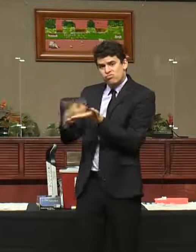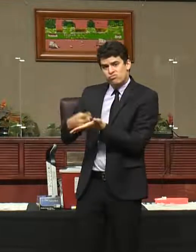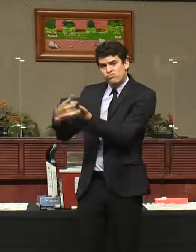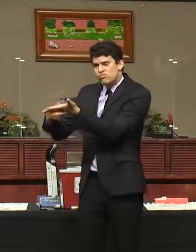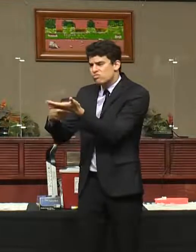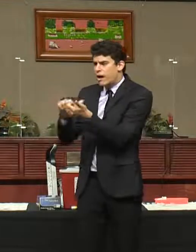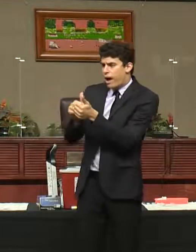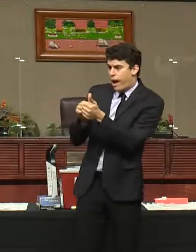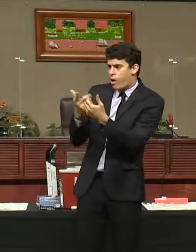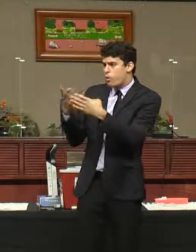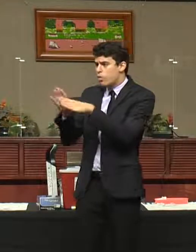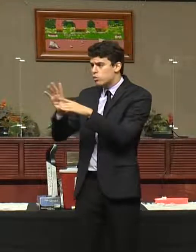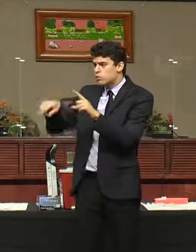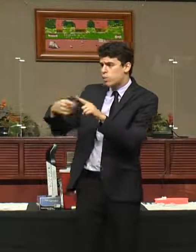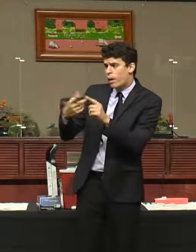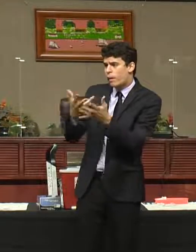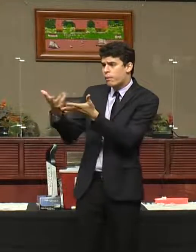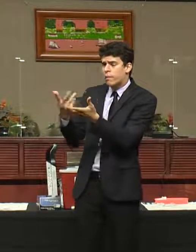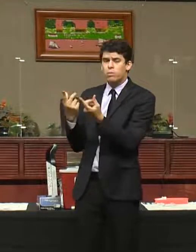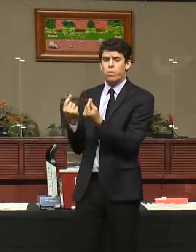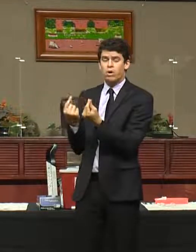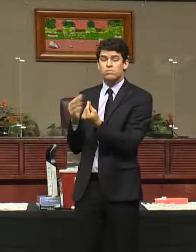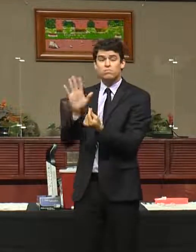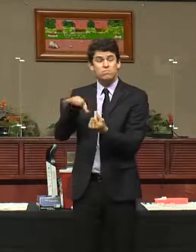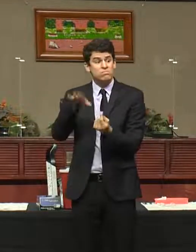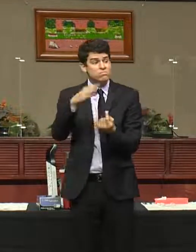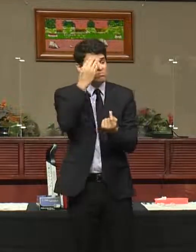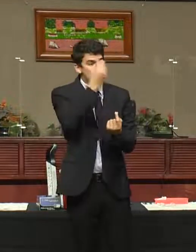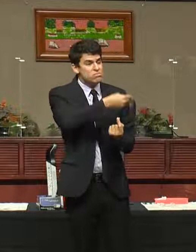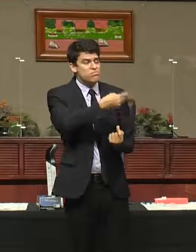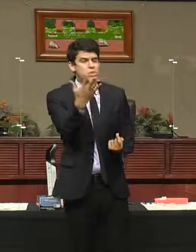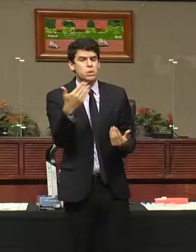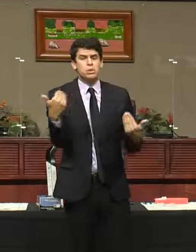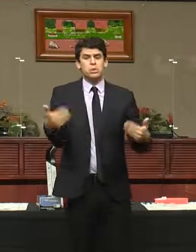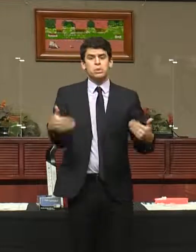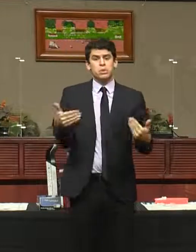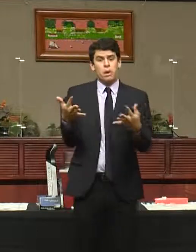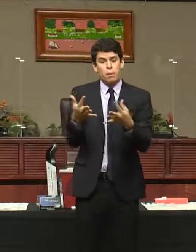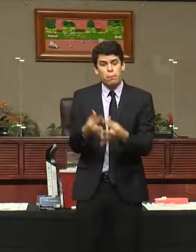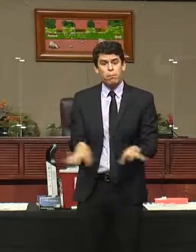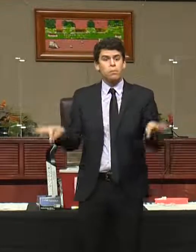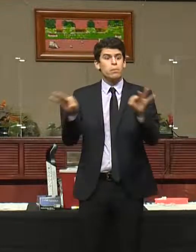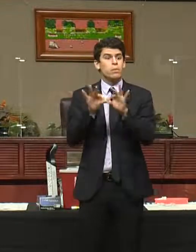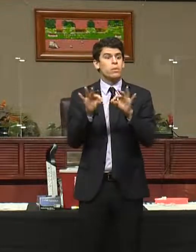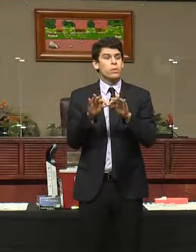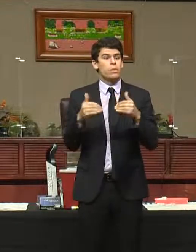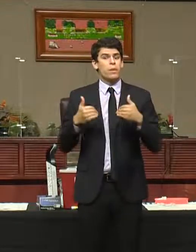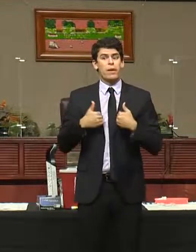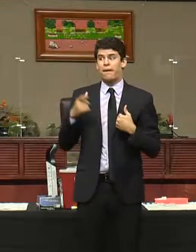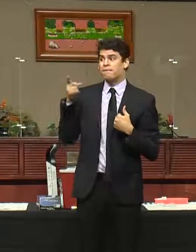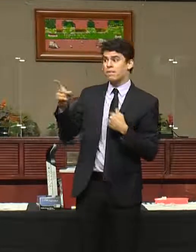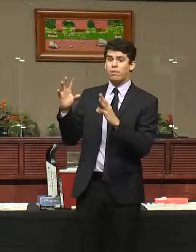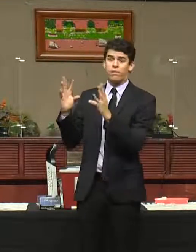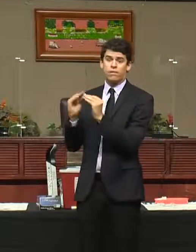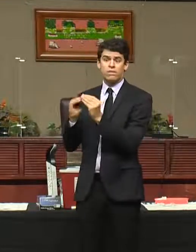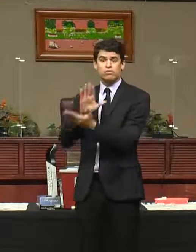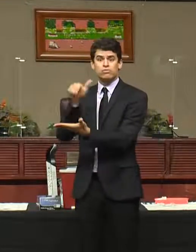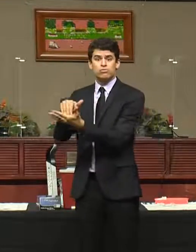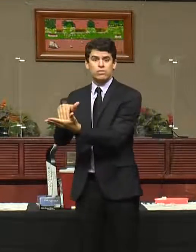know that this is such an important asset in our community to have. And